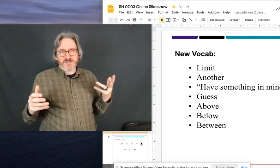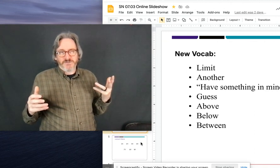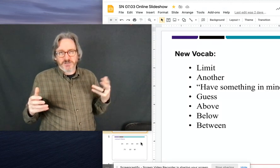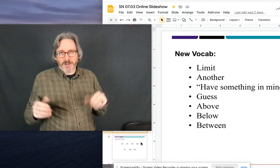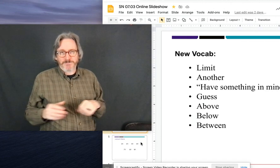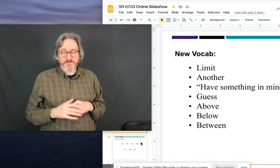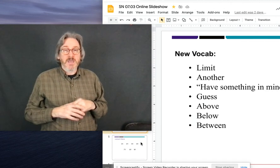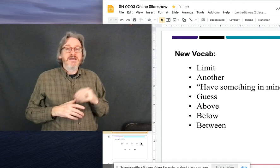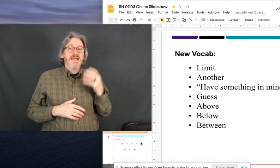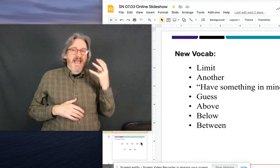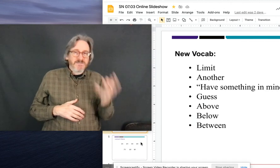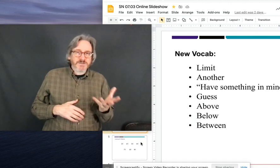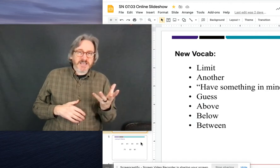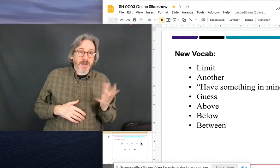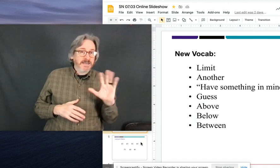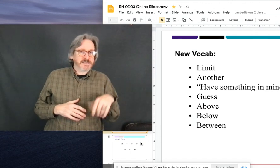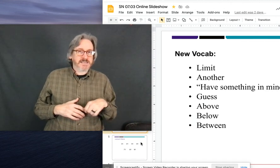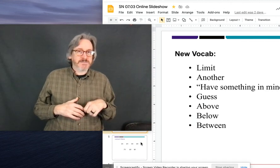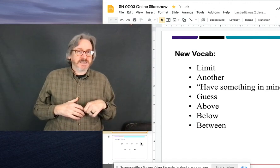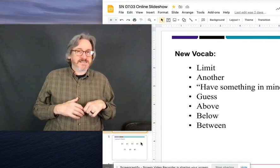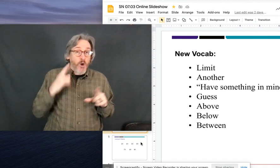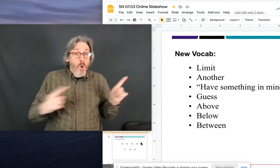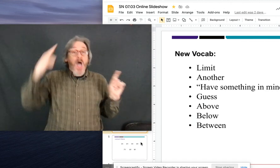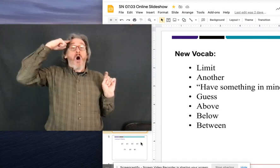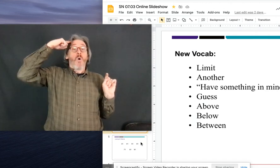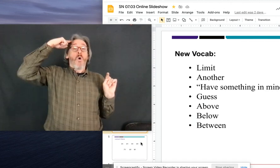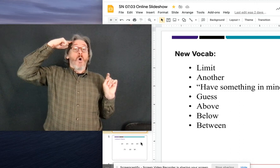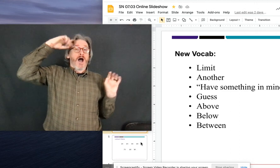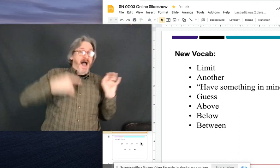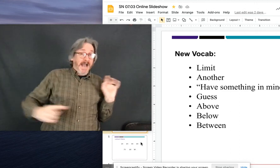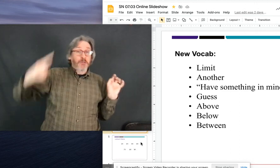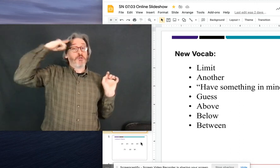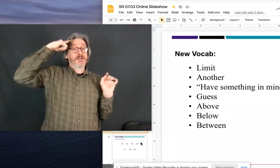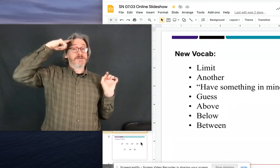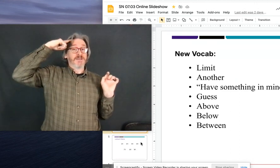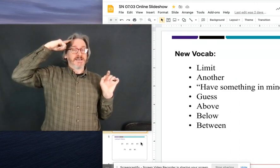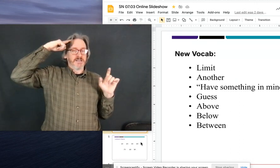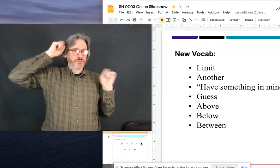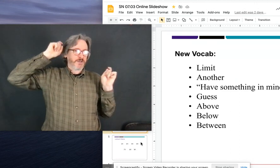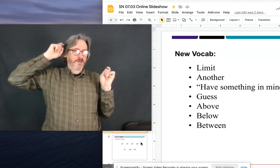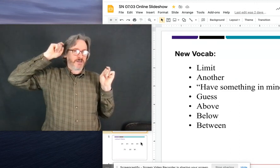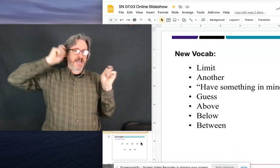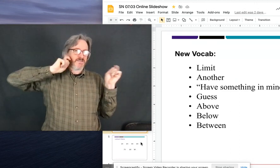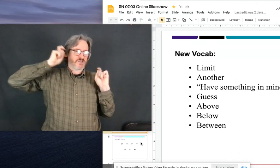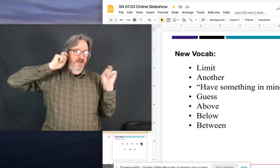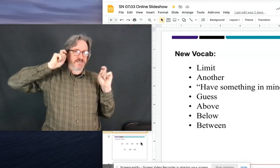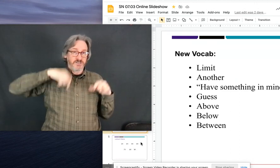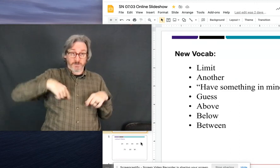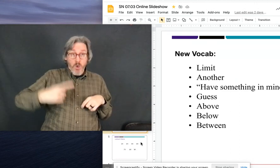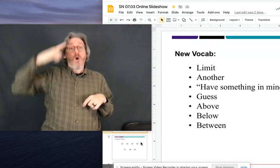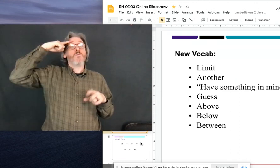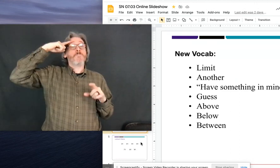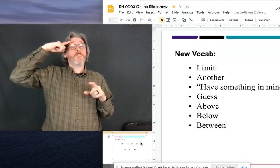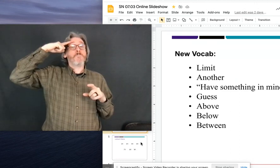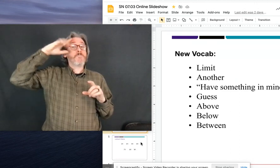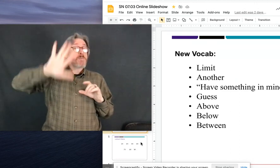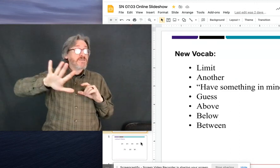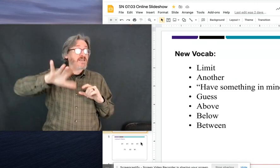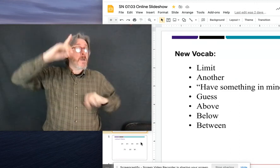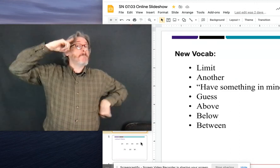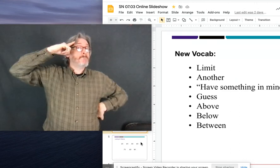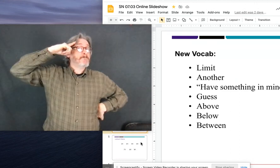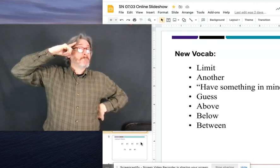most efficient way. Have something in mind is the same sentence thing. I thought of something, and it's usually with a kind of surprise facial. Let